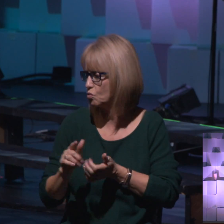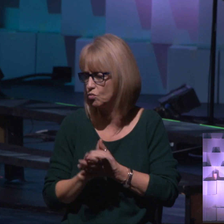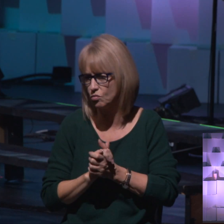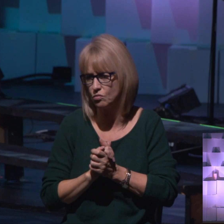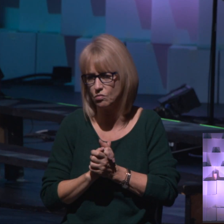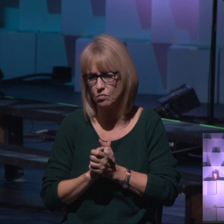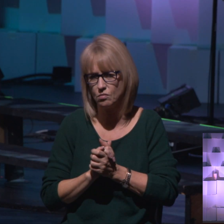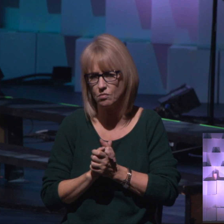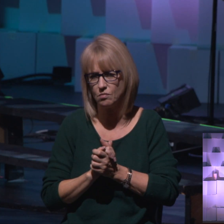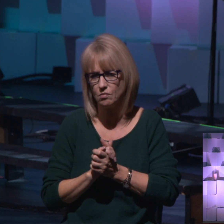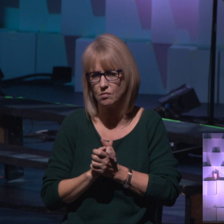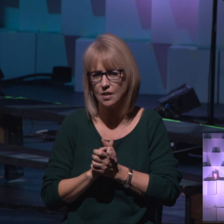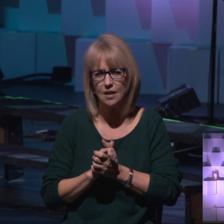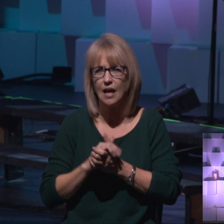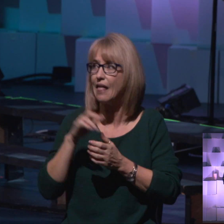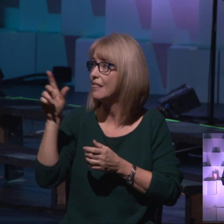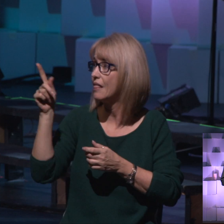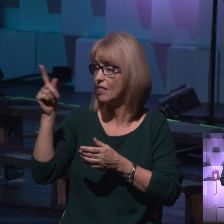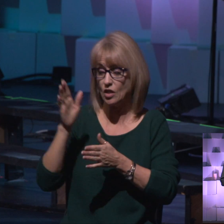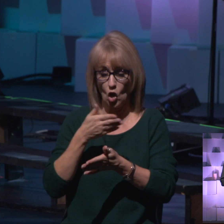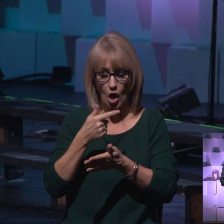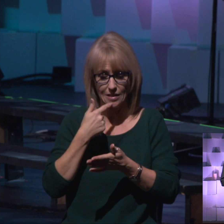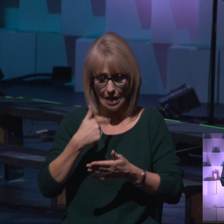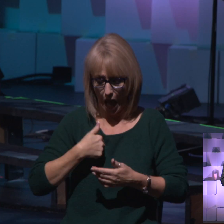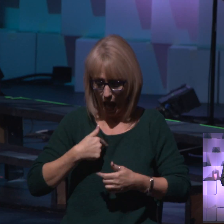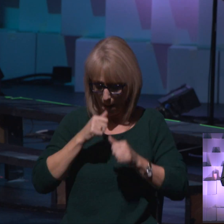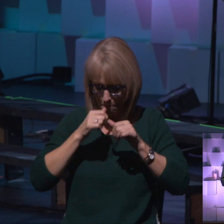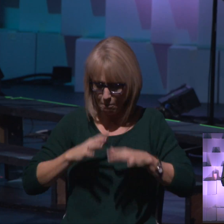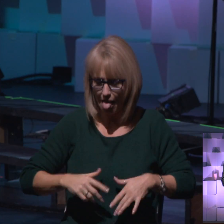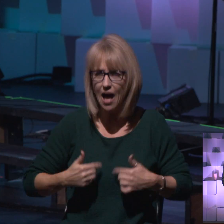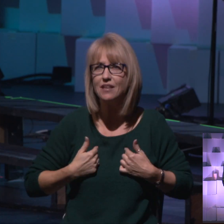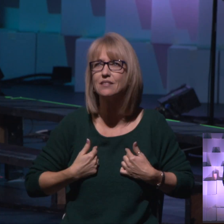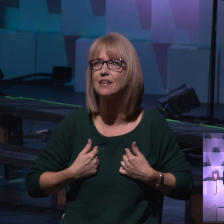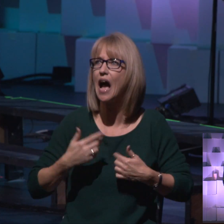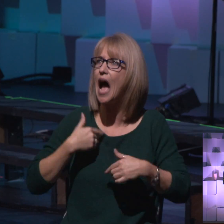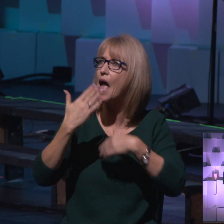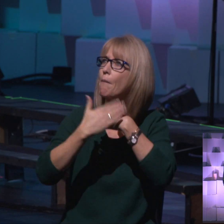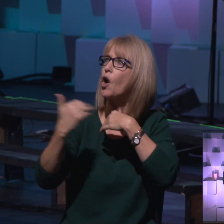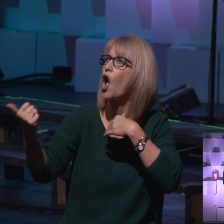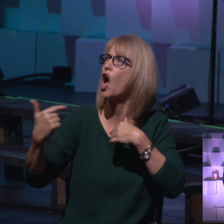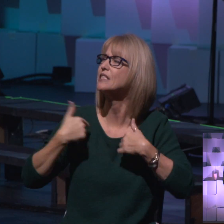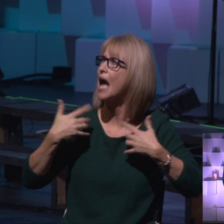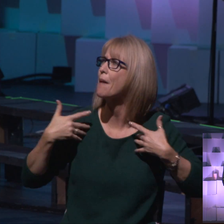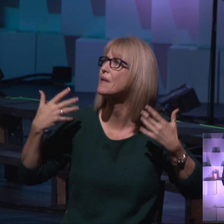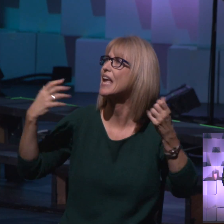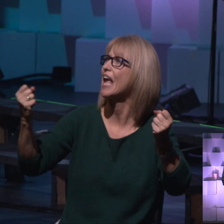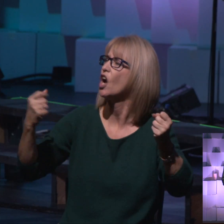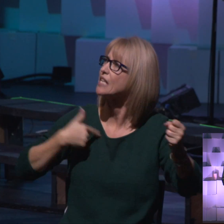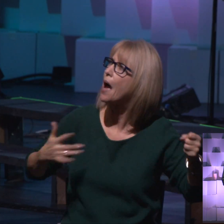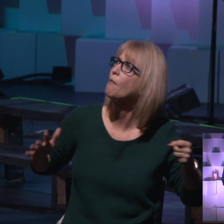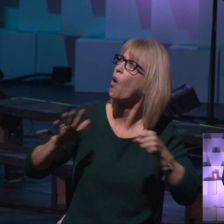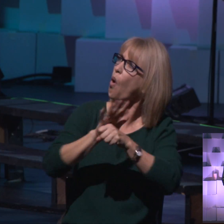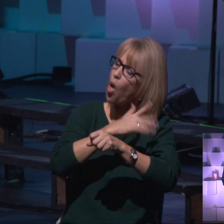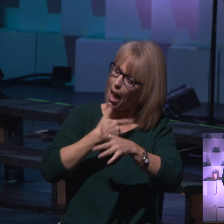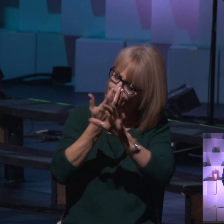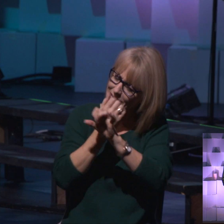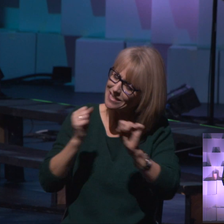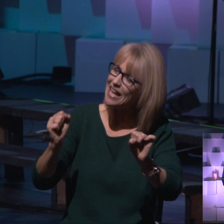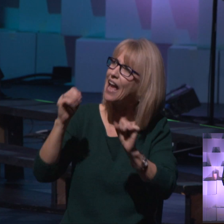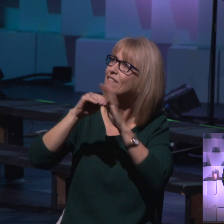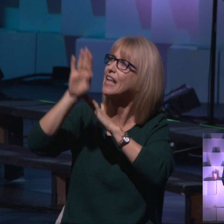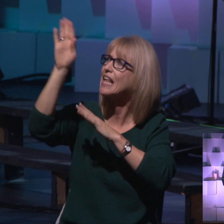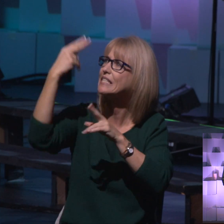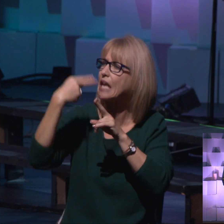words, I am blessed. I am called. I am healed. I am whole. I am saved in Jesus'